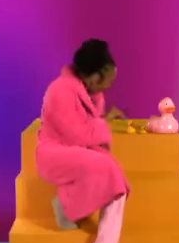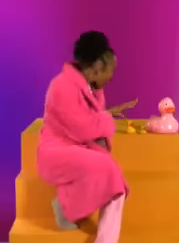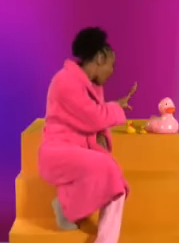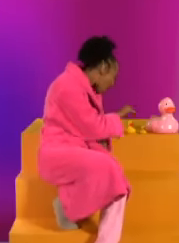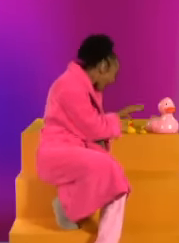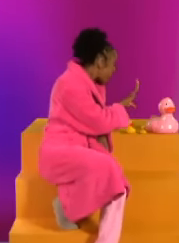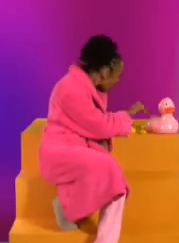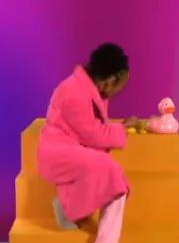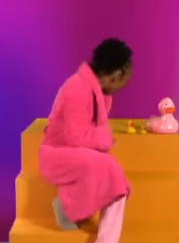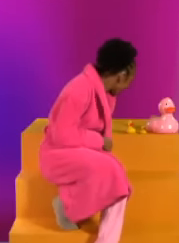Quack, quack, quack!